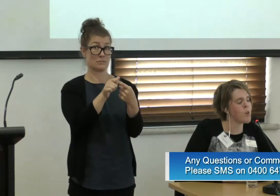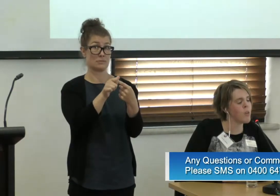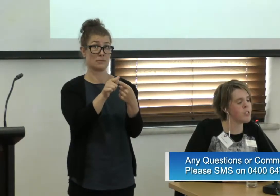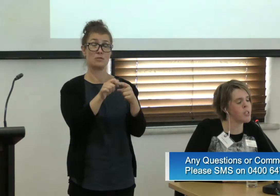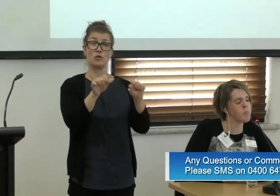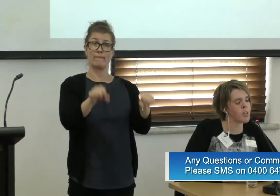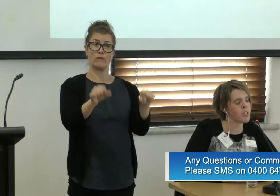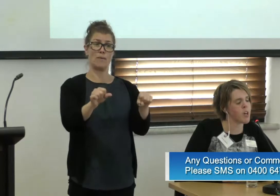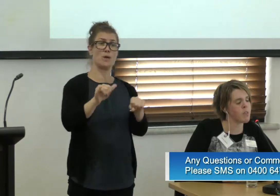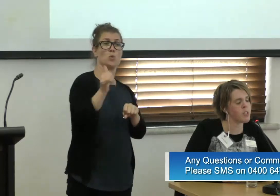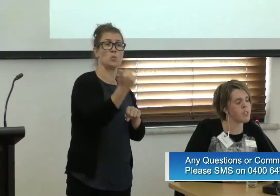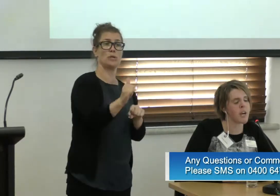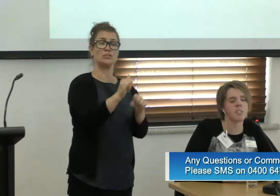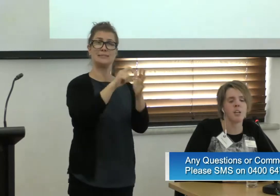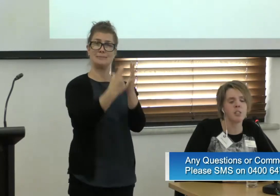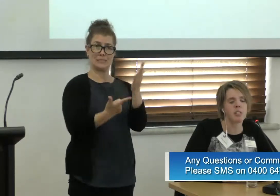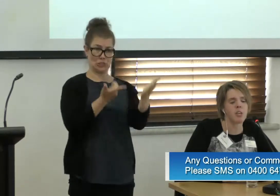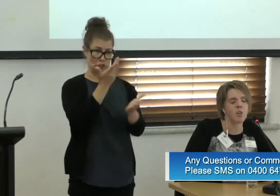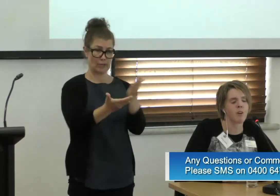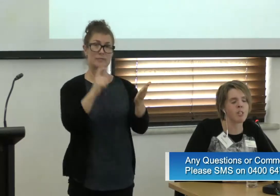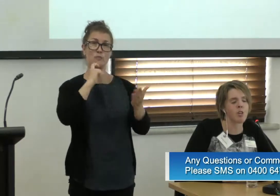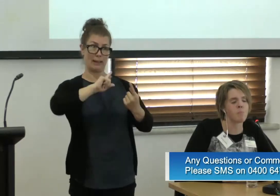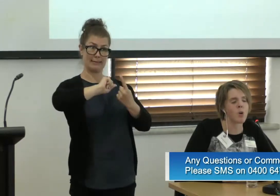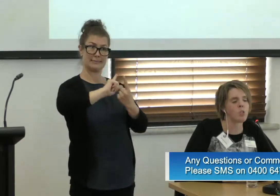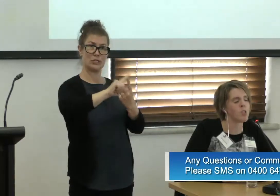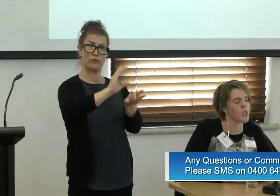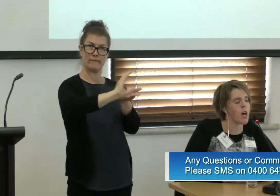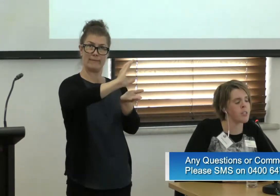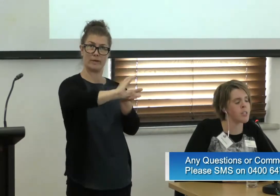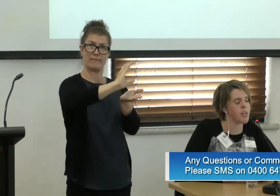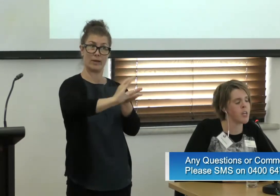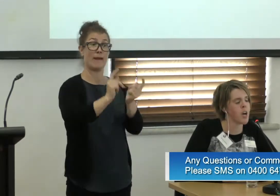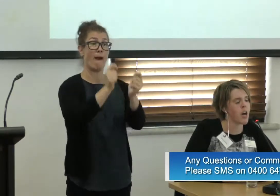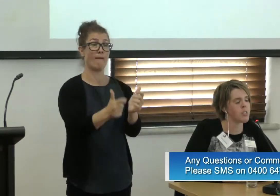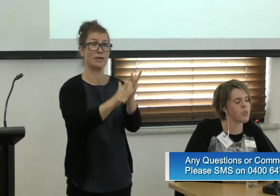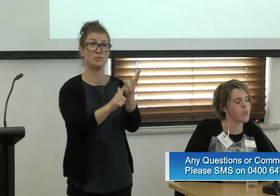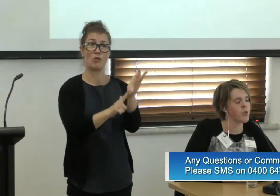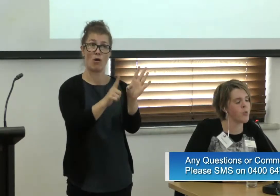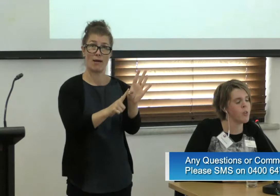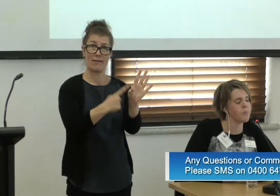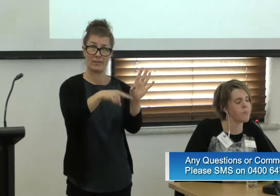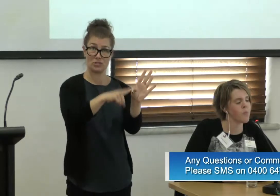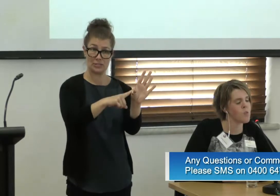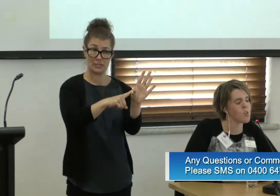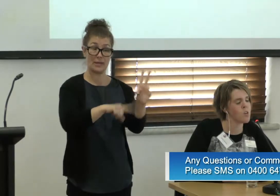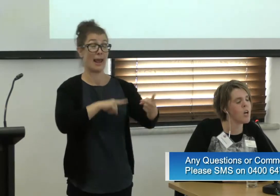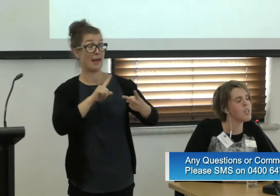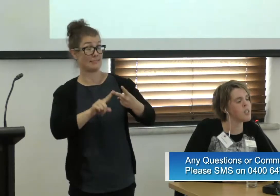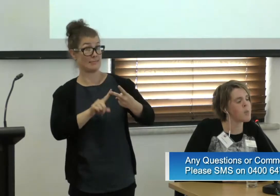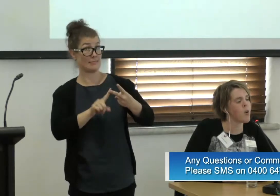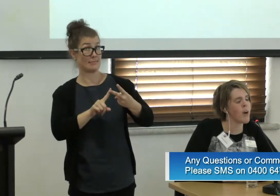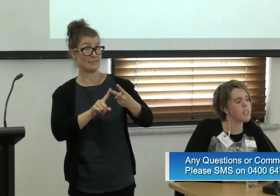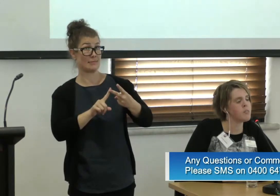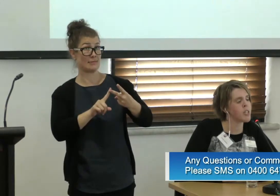confirming which disability services they intend to continue funding beyond July this year, and 2,